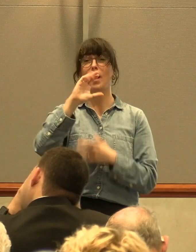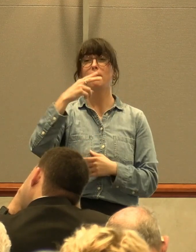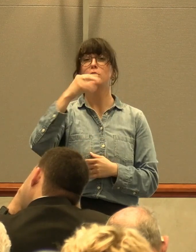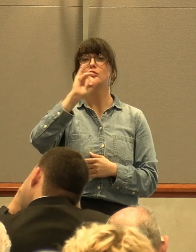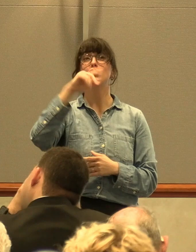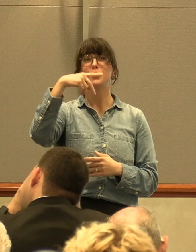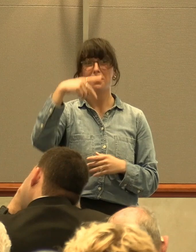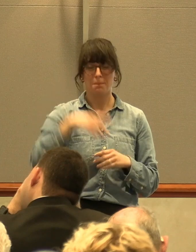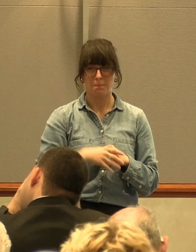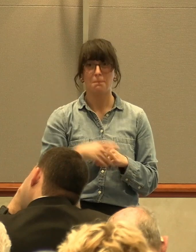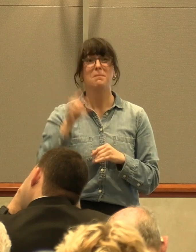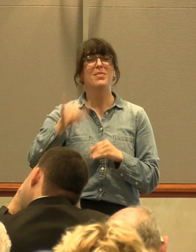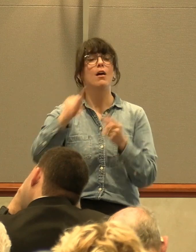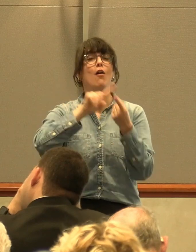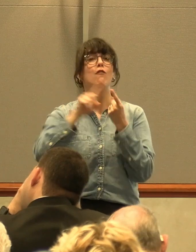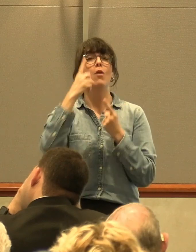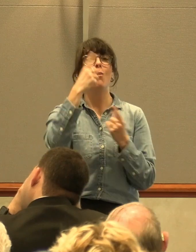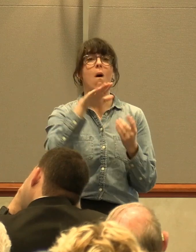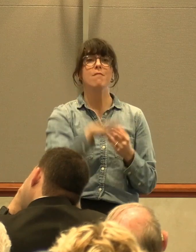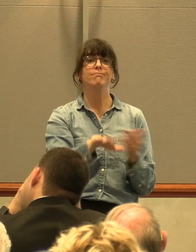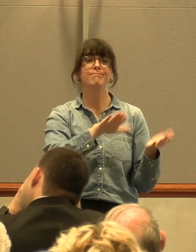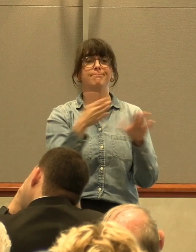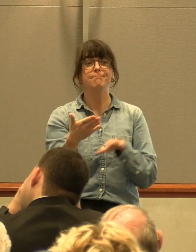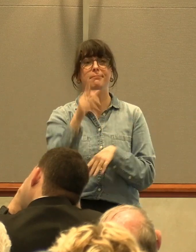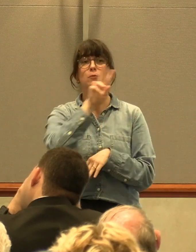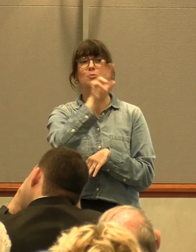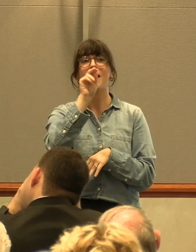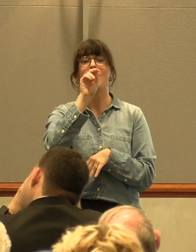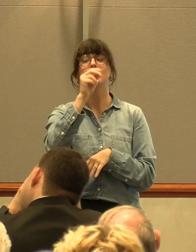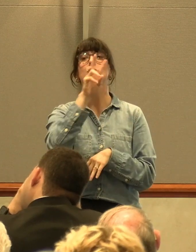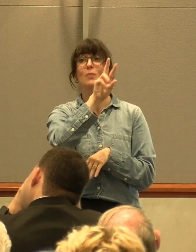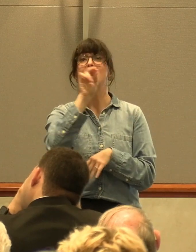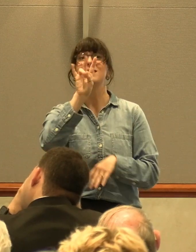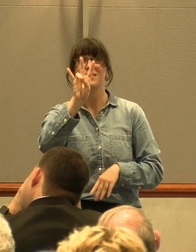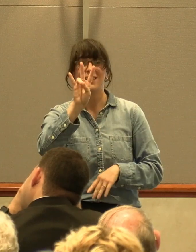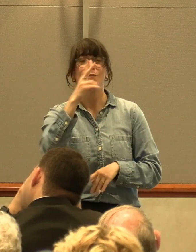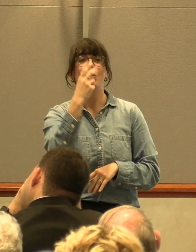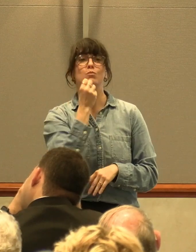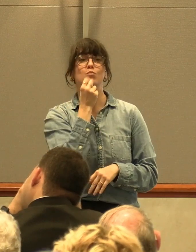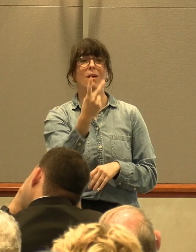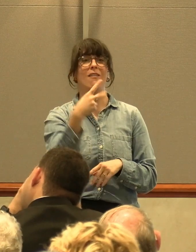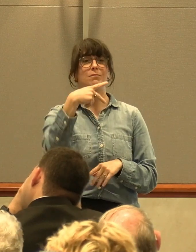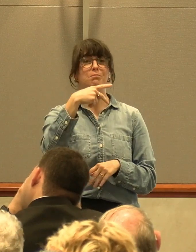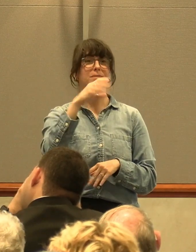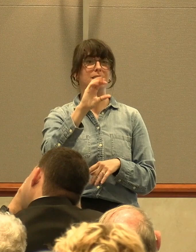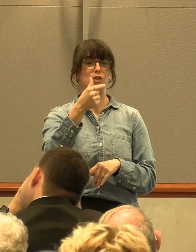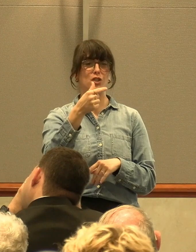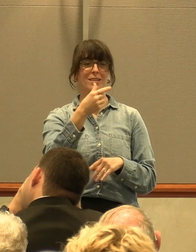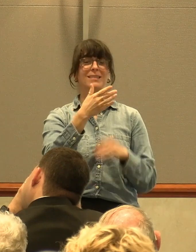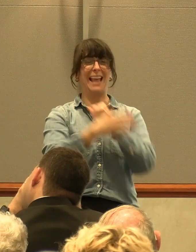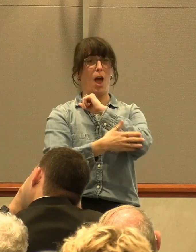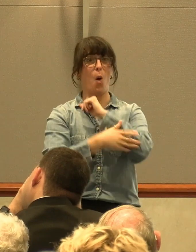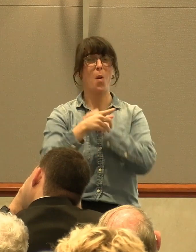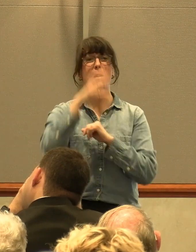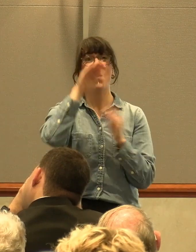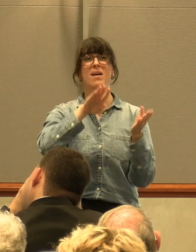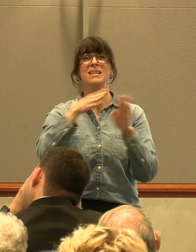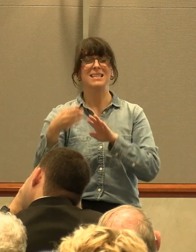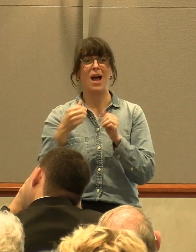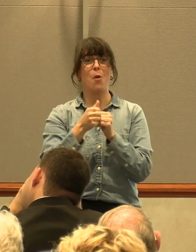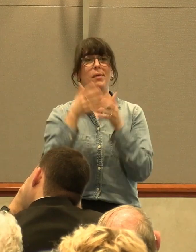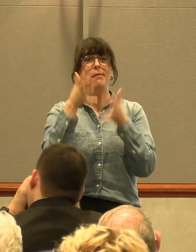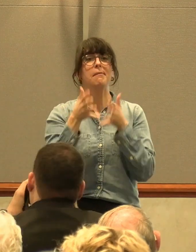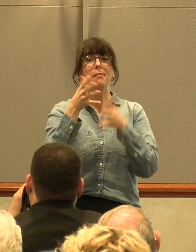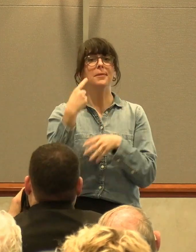This was inspired by the tragic death in 2007 of a 12-year-old Prince George's County boy who had an untreated abscess